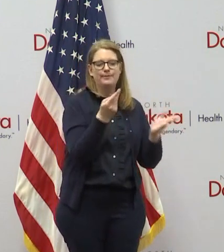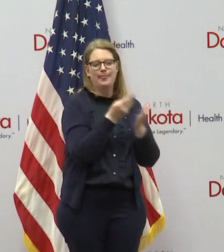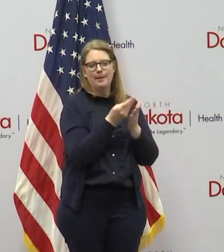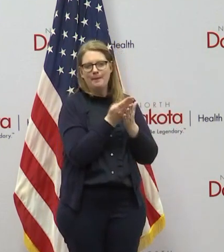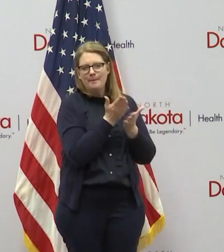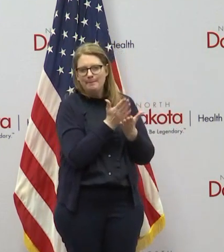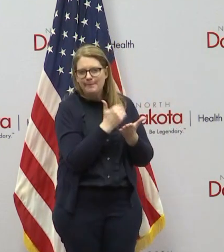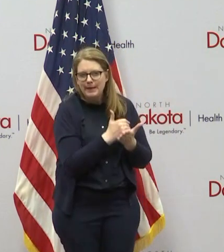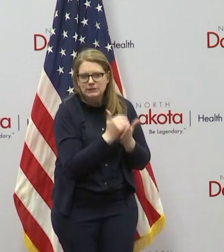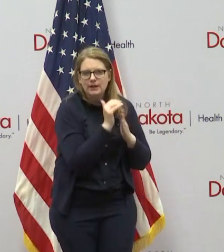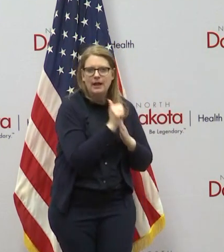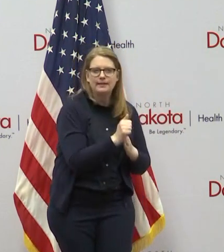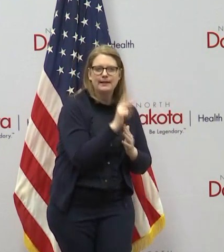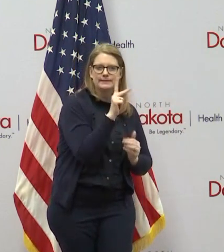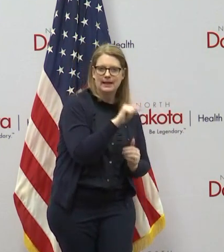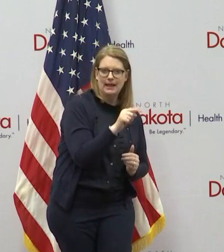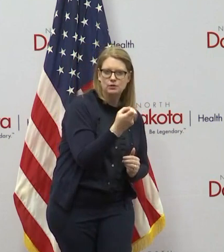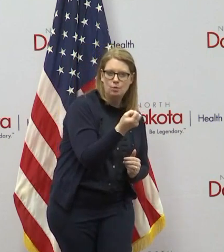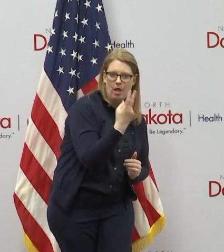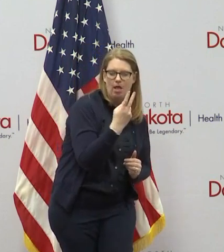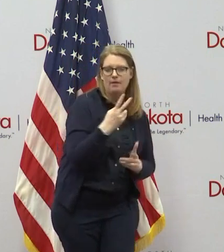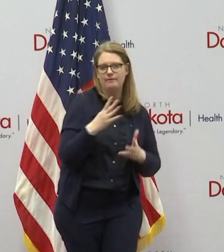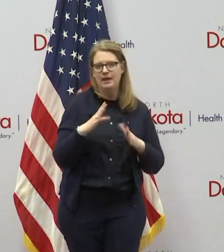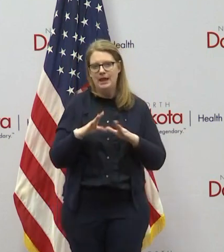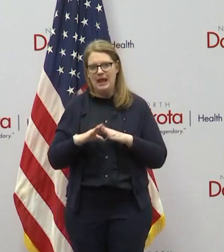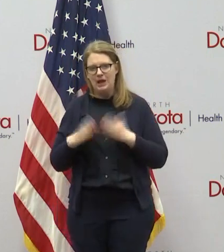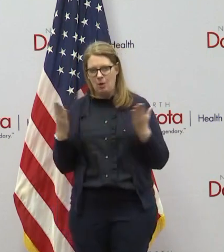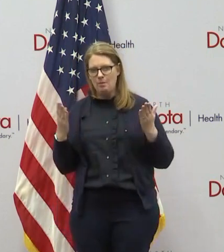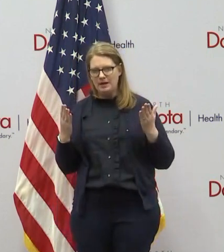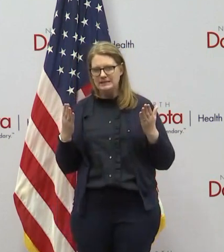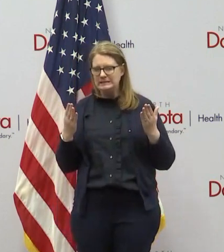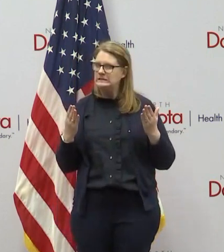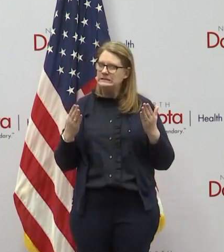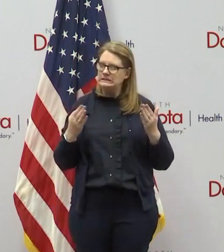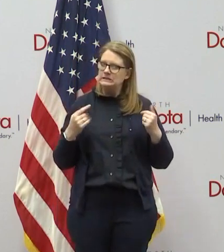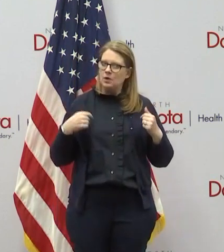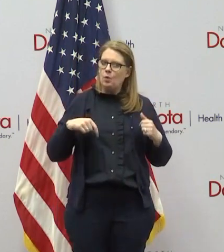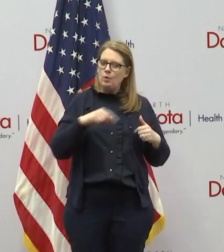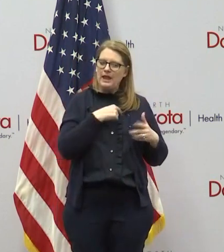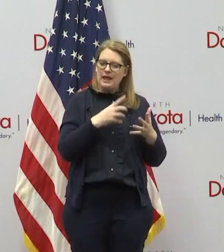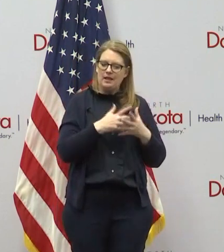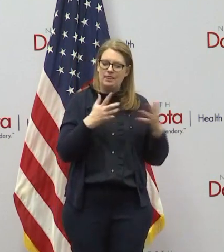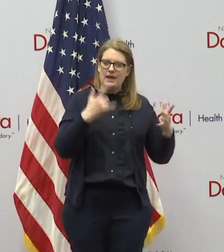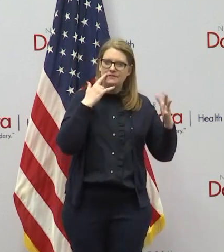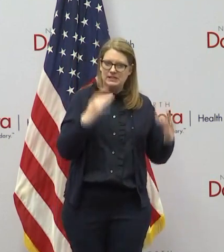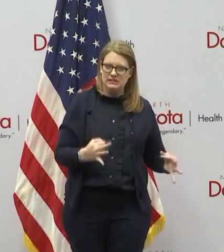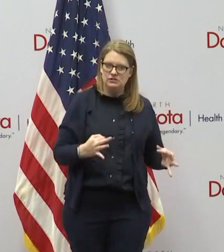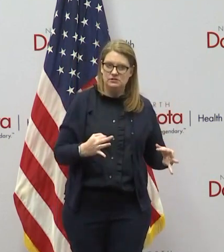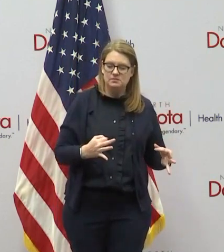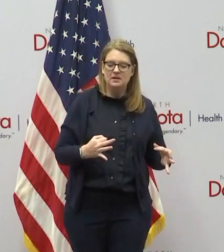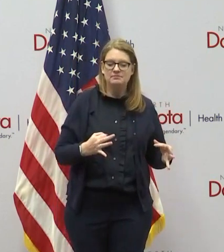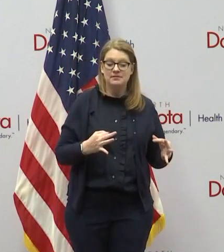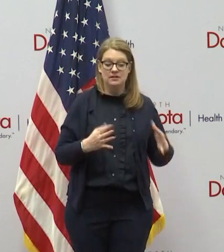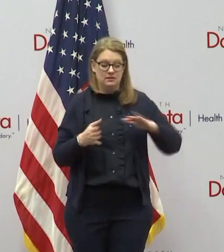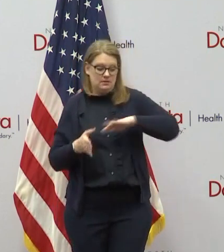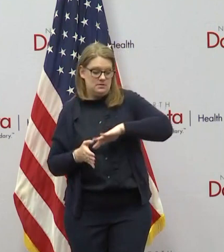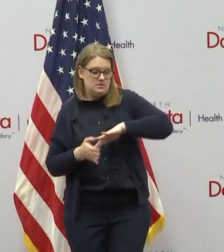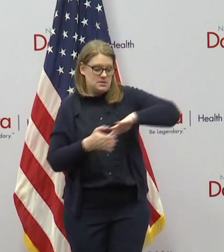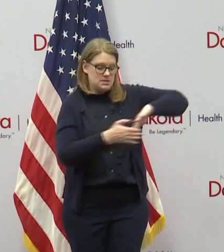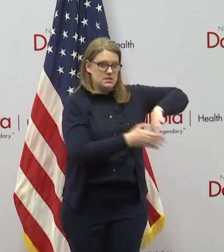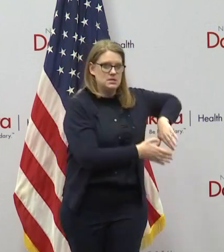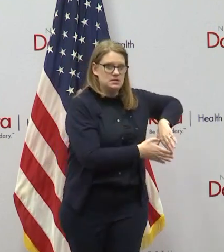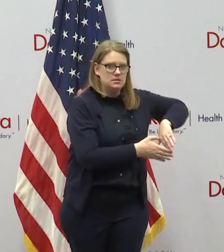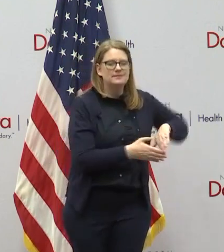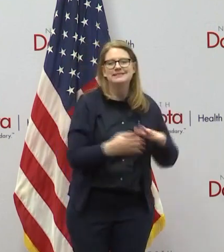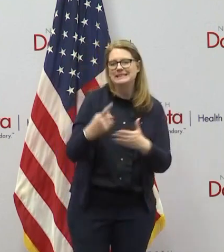K-12, and reopening's been a big week in terms of decision making. That'll clear some space in our ability next week to